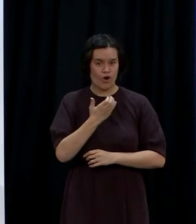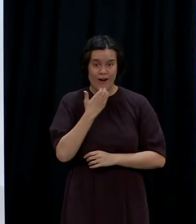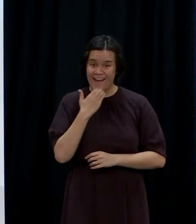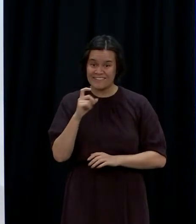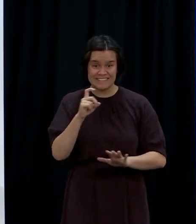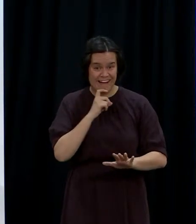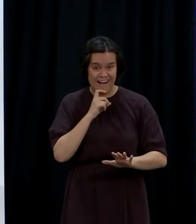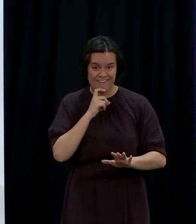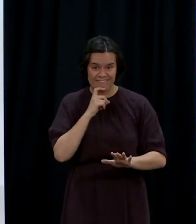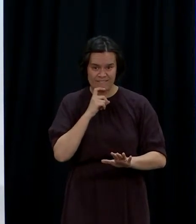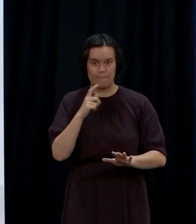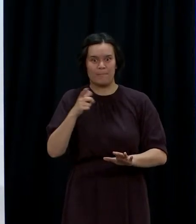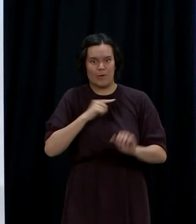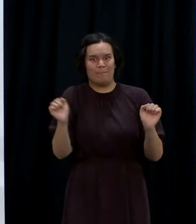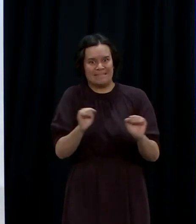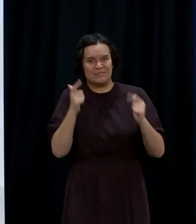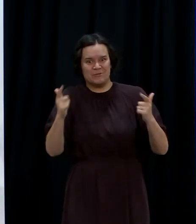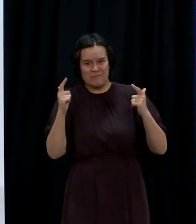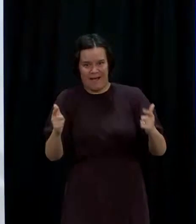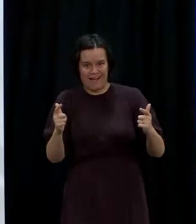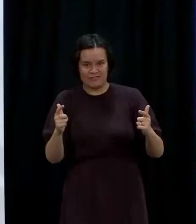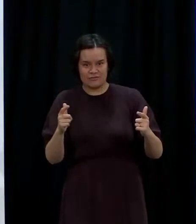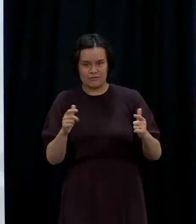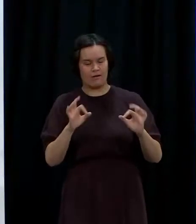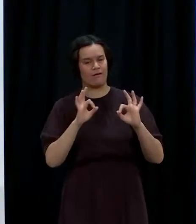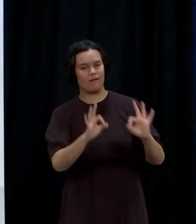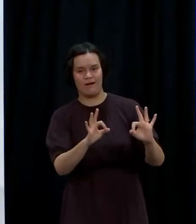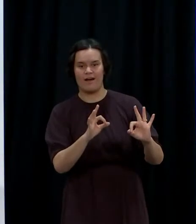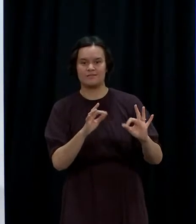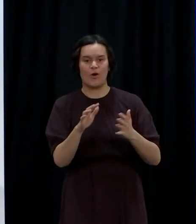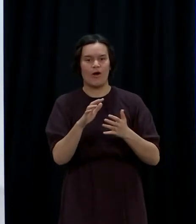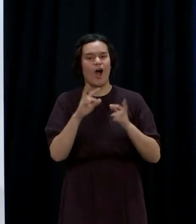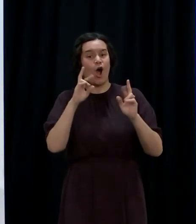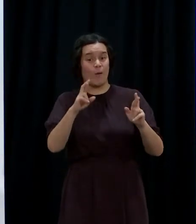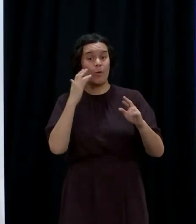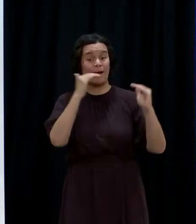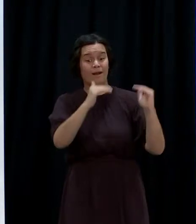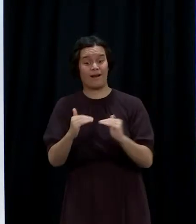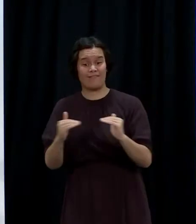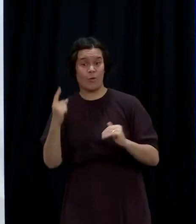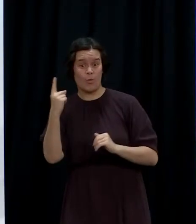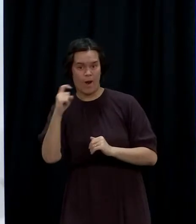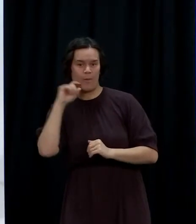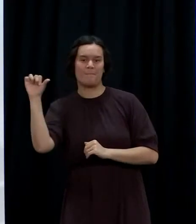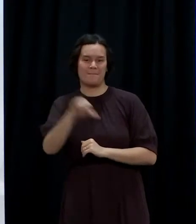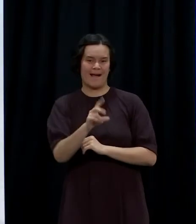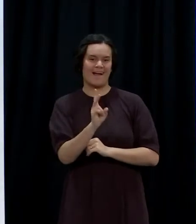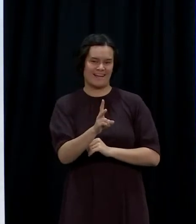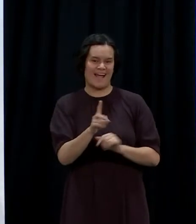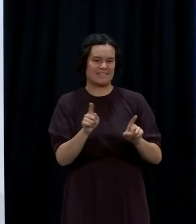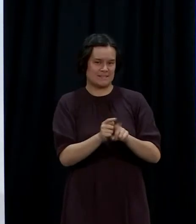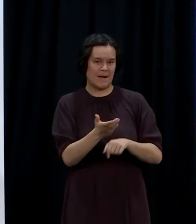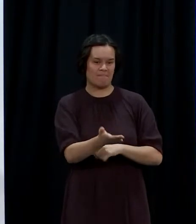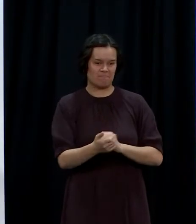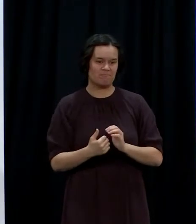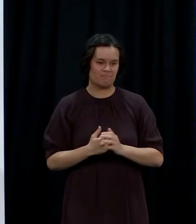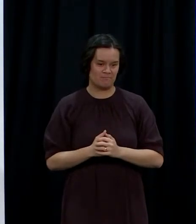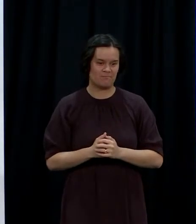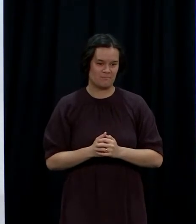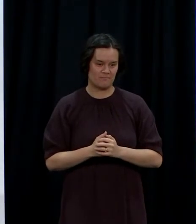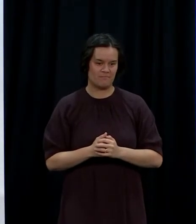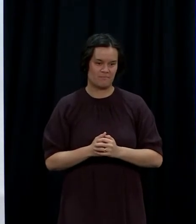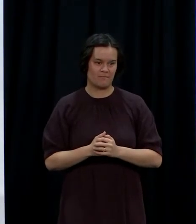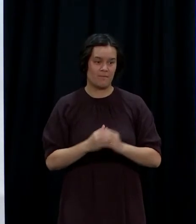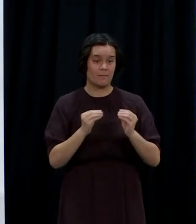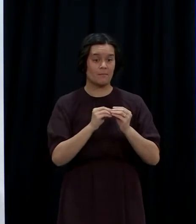going strongly, and I expect that when we come out of this, that will continue. Ben, and then Mitchell. In Australia, in